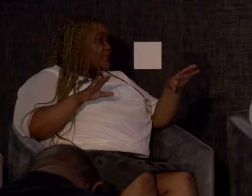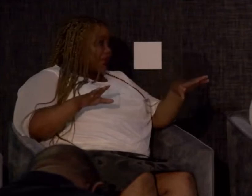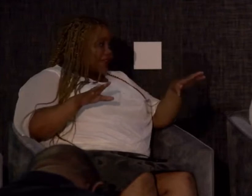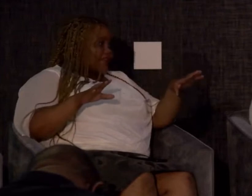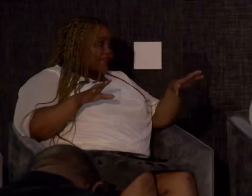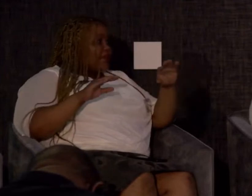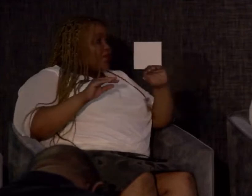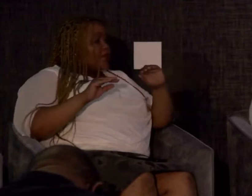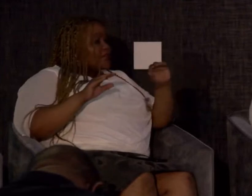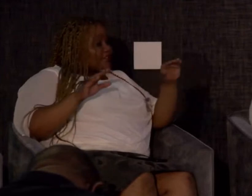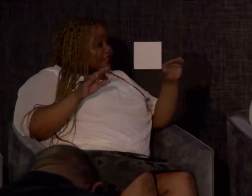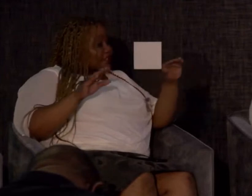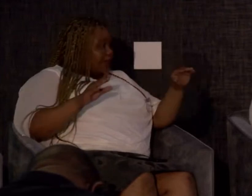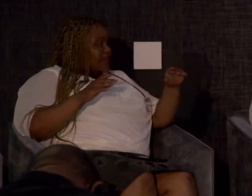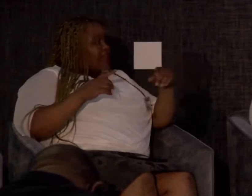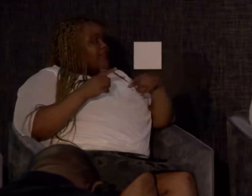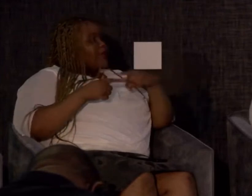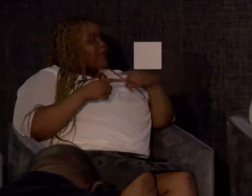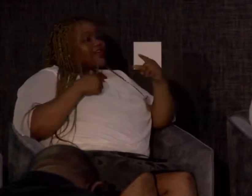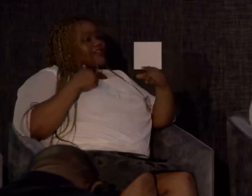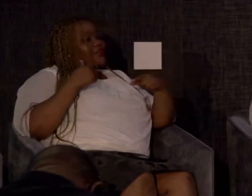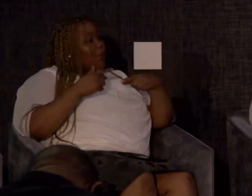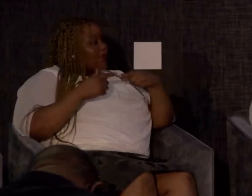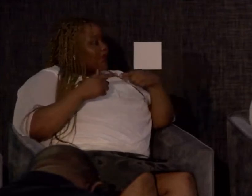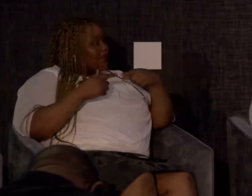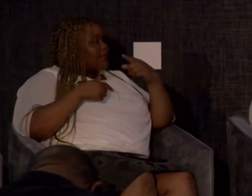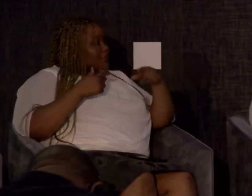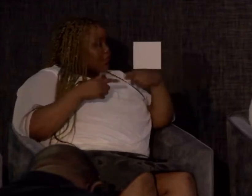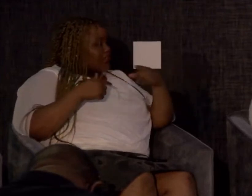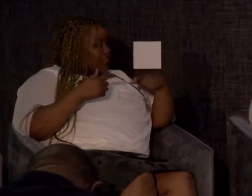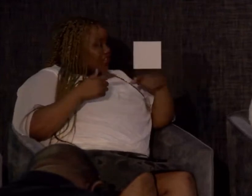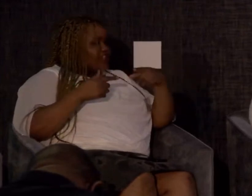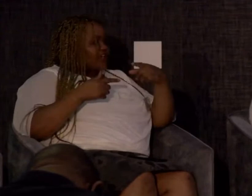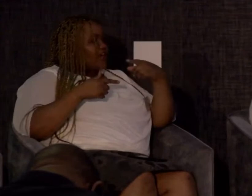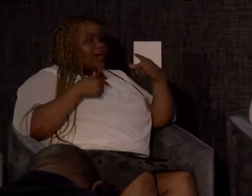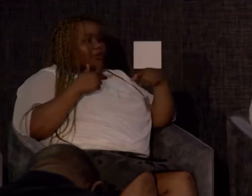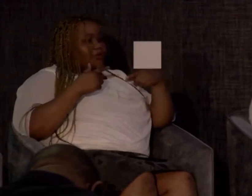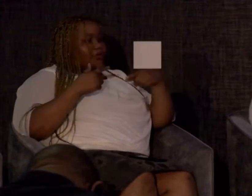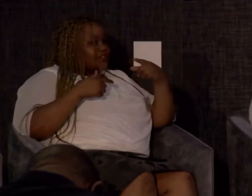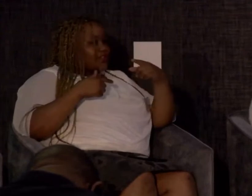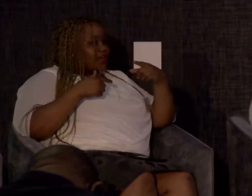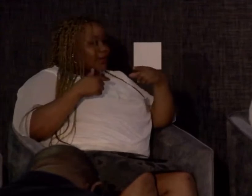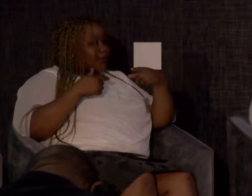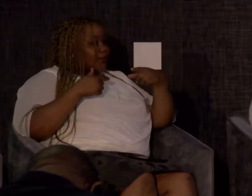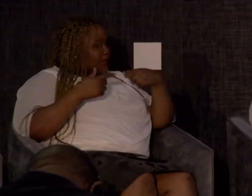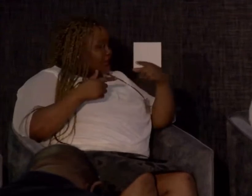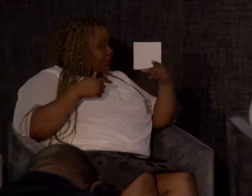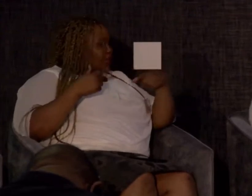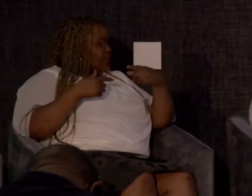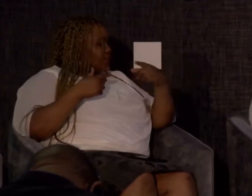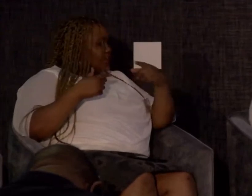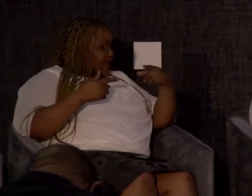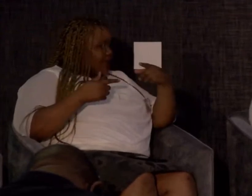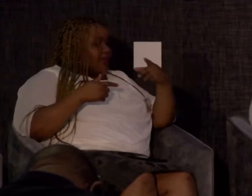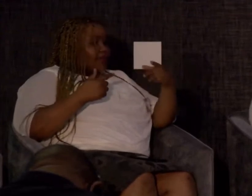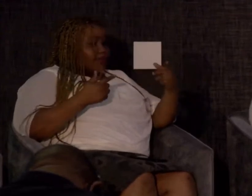of stabilize. Once we stabilize, then we start slowly but surely changing how things are built, how things